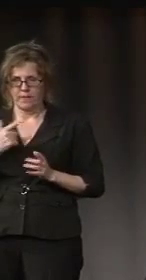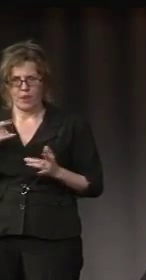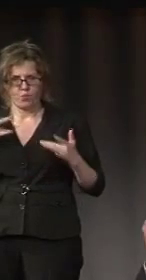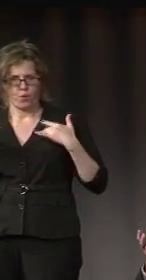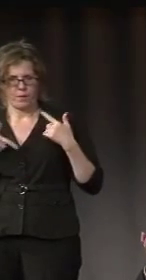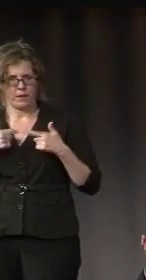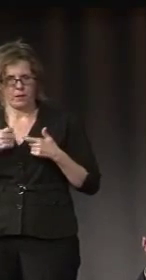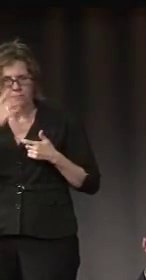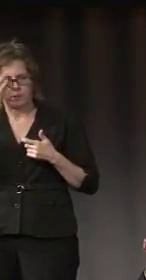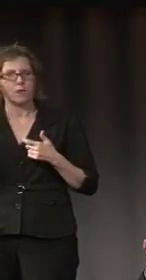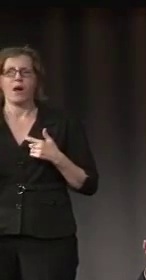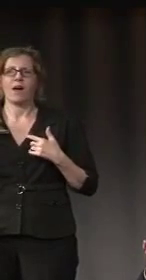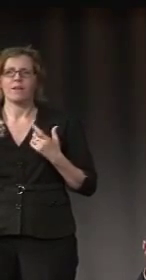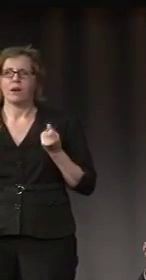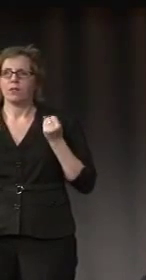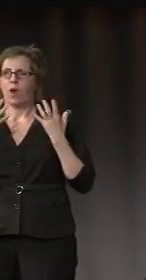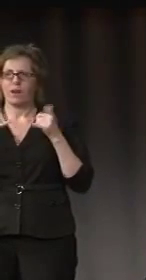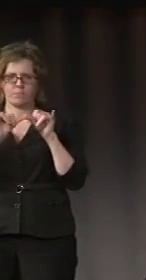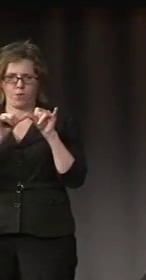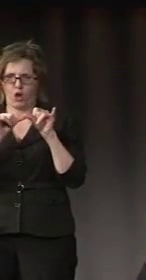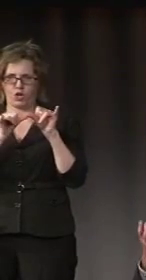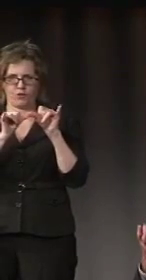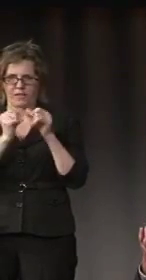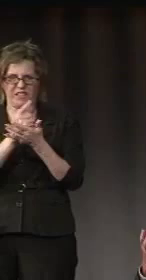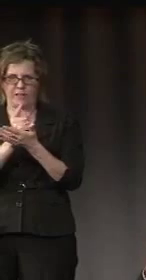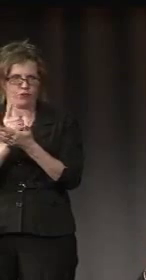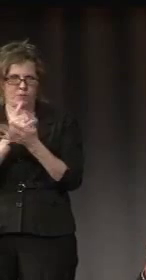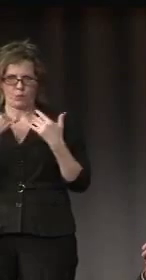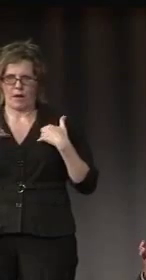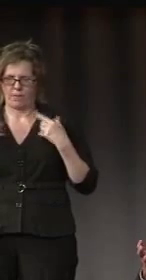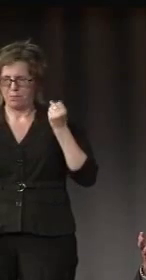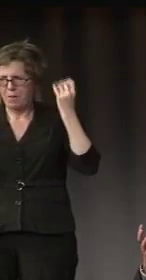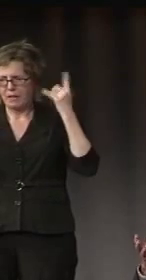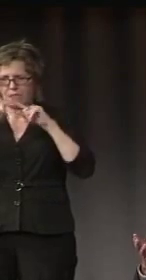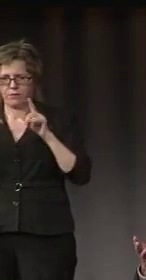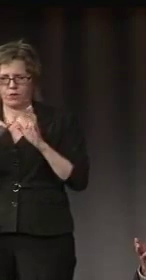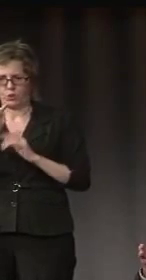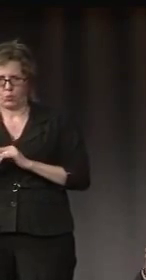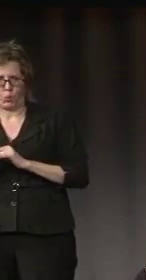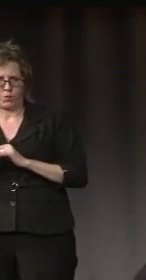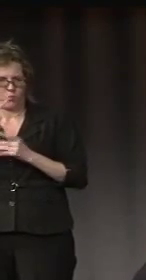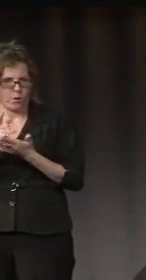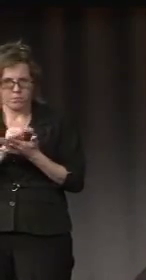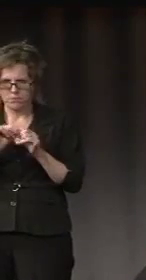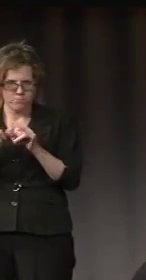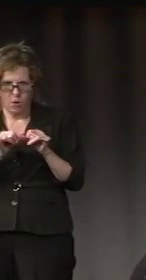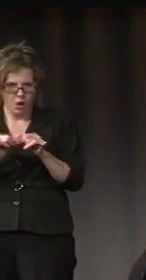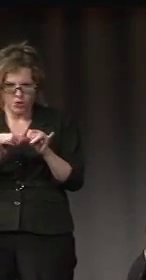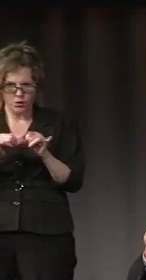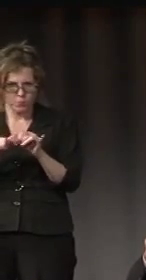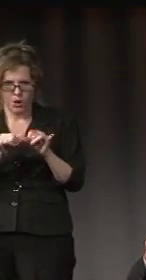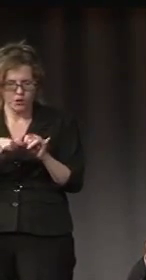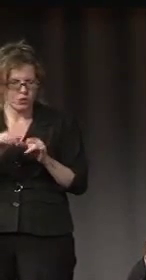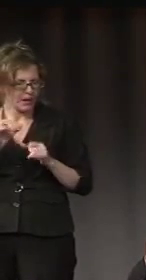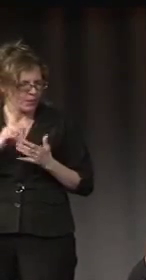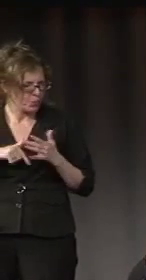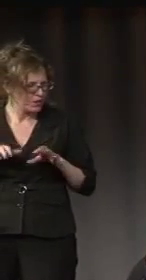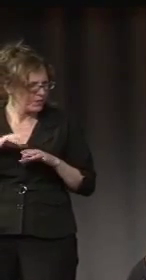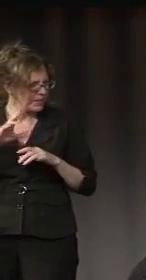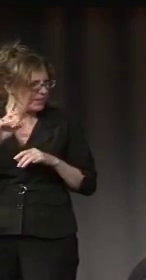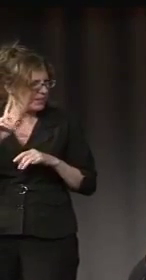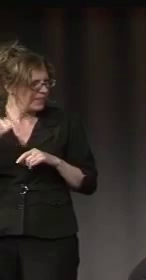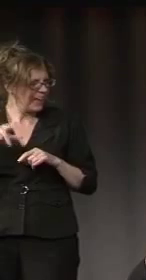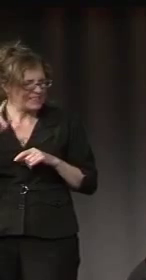have amazing numbers of monitoring instruments. We monitor every single, and when you enter the hospital in the, what is the name of this television